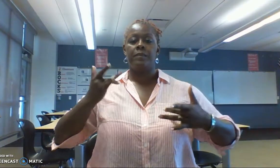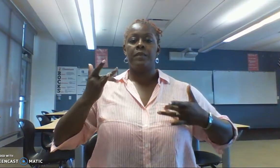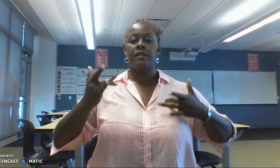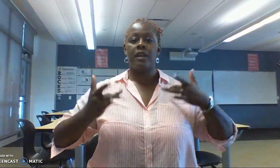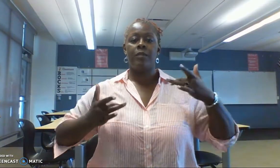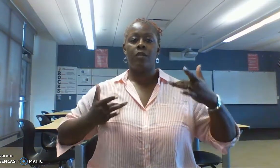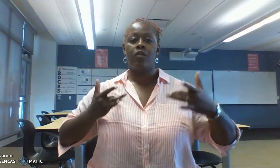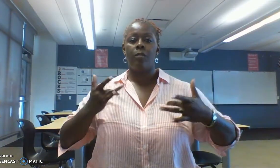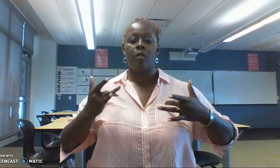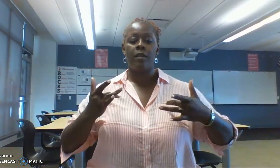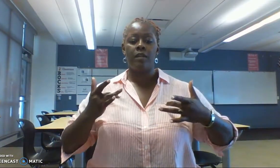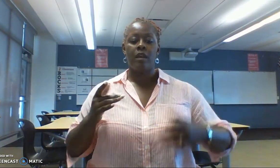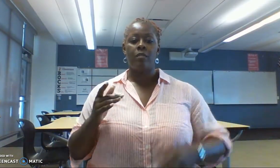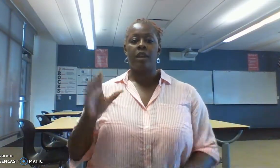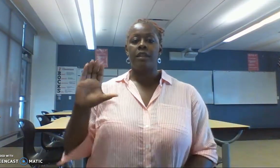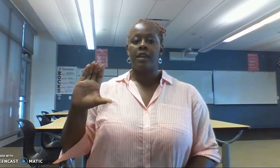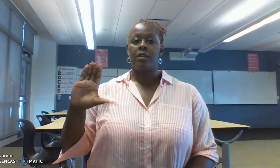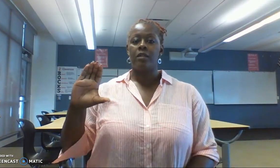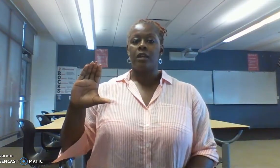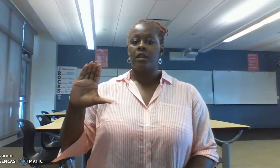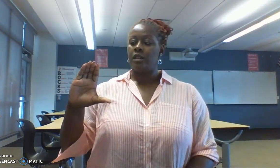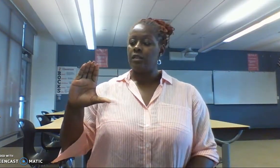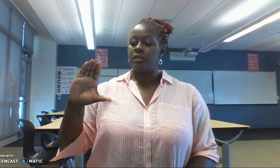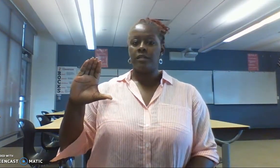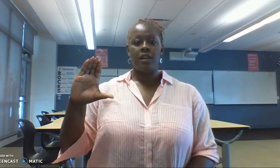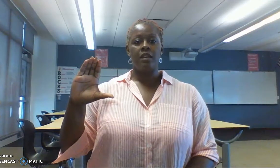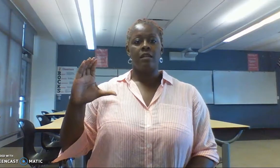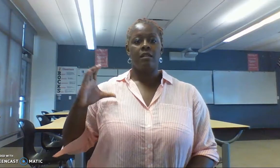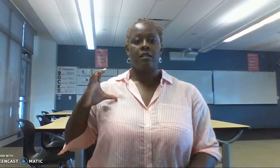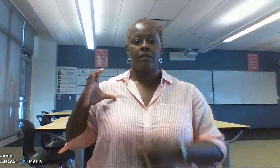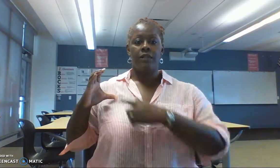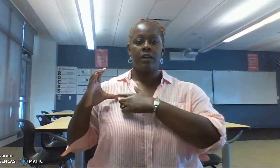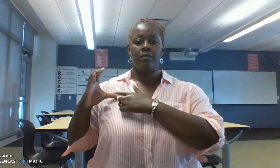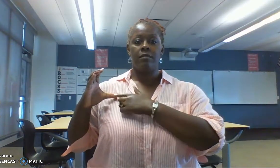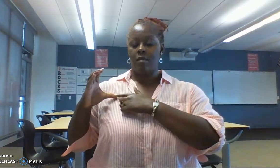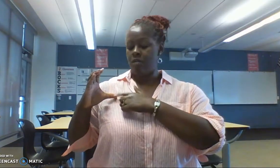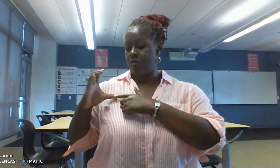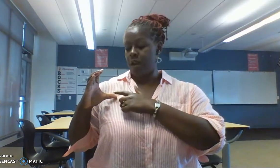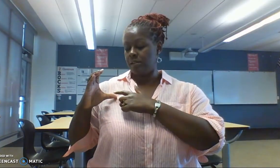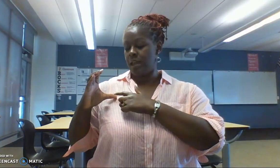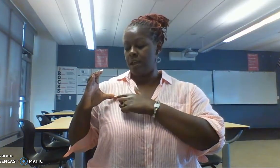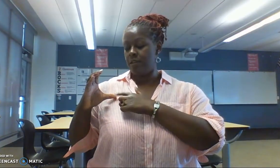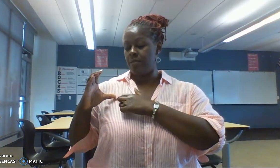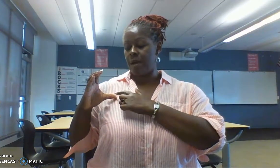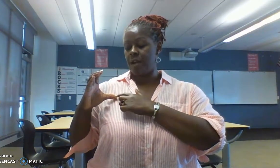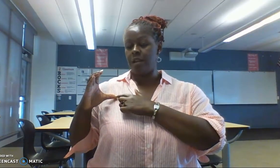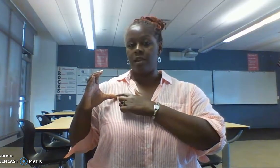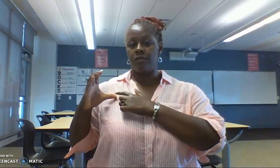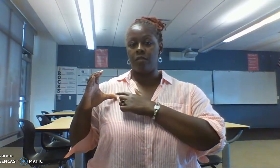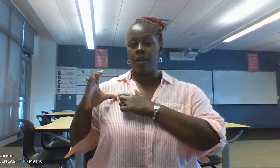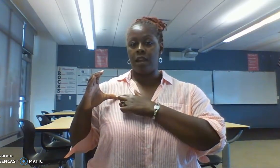Let's stop there for a moment. Break it down. Here's a C. Thumb on the right side of the body if you're